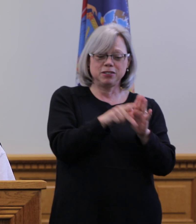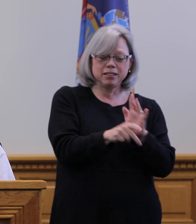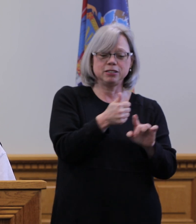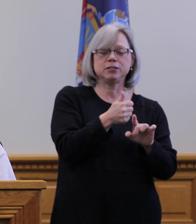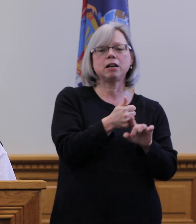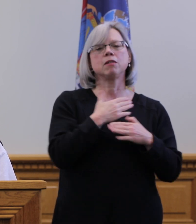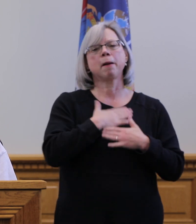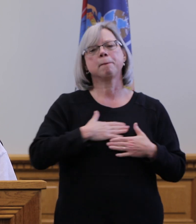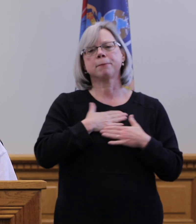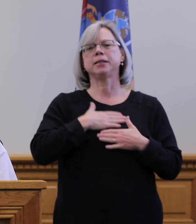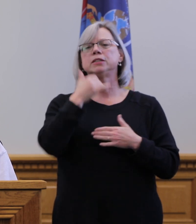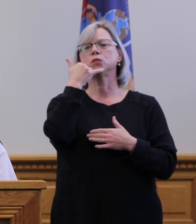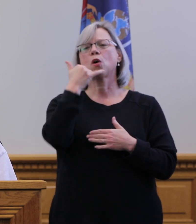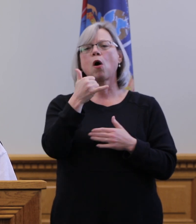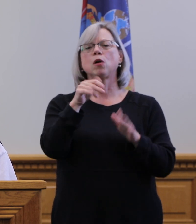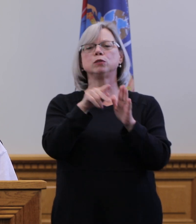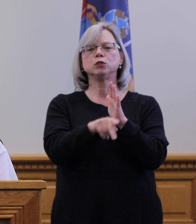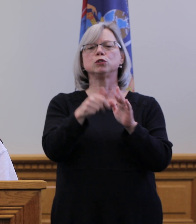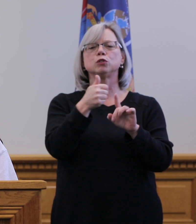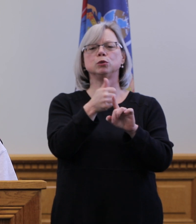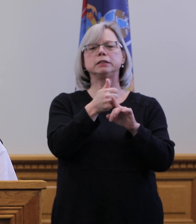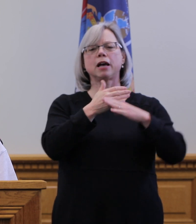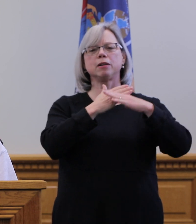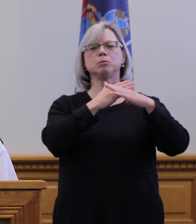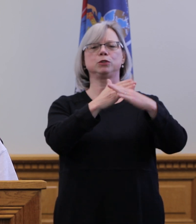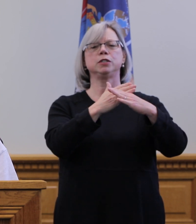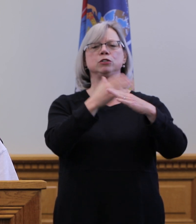the Suicide Prevention Lifeline at